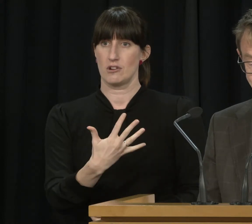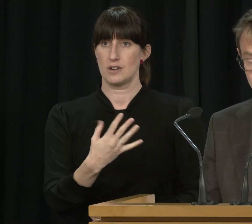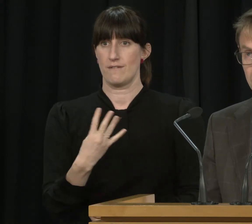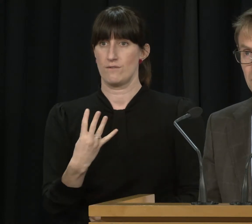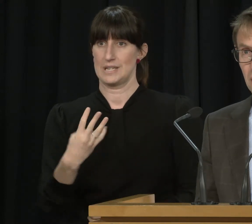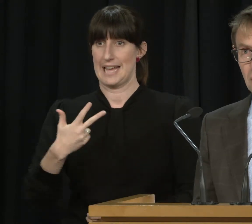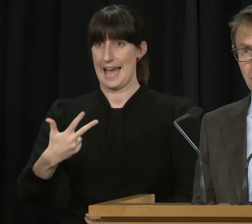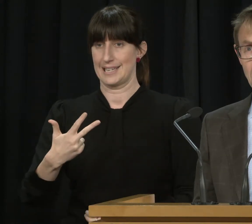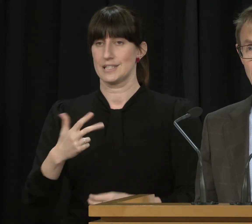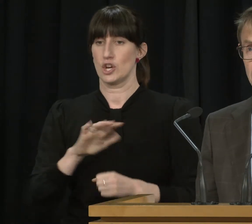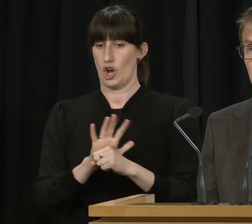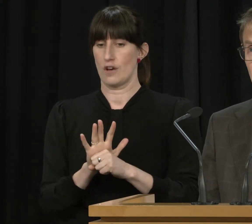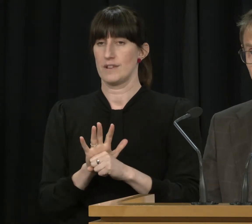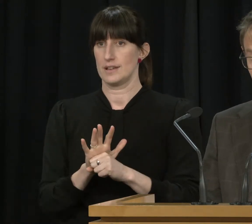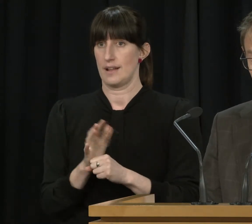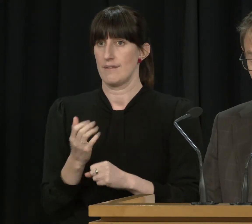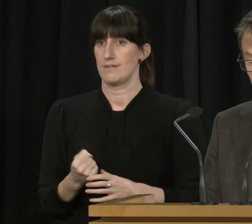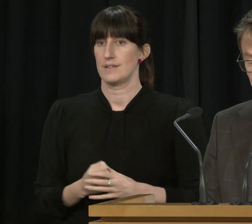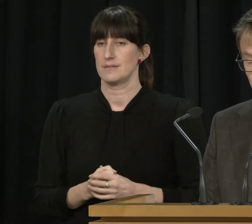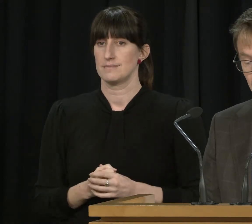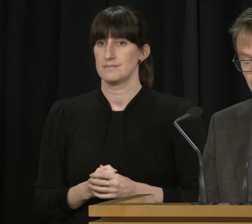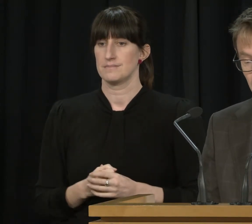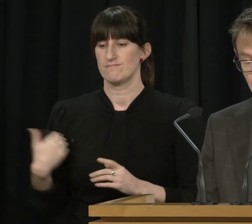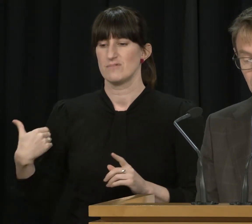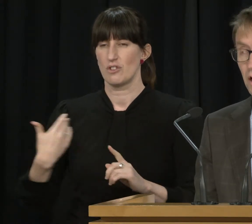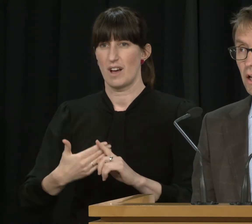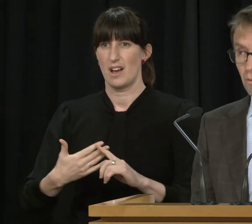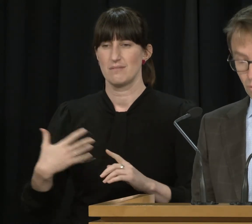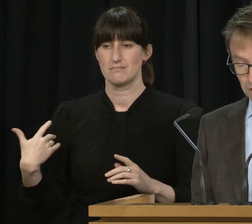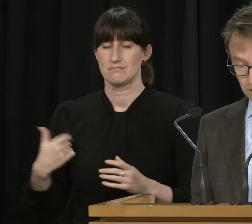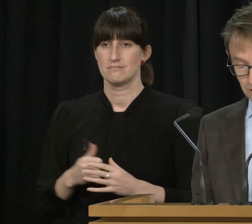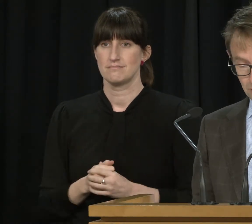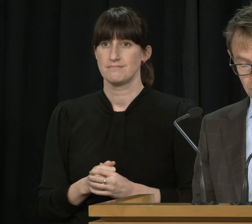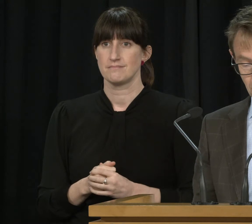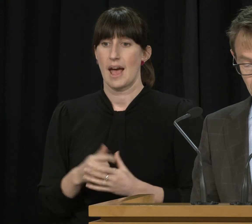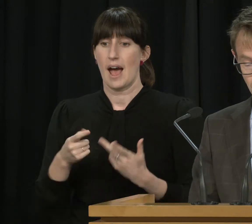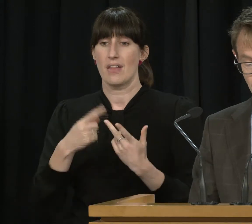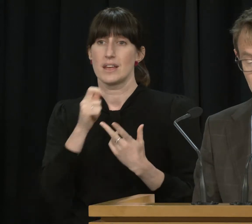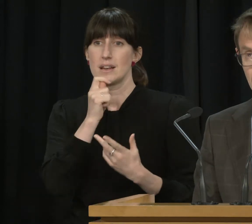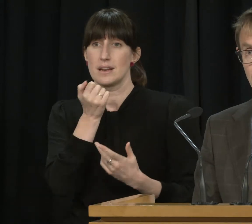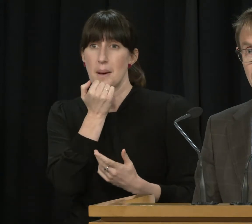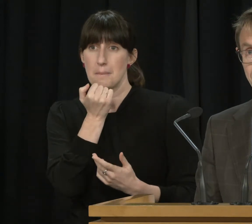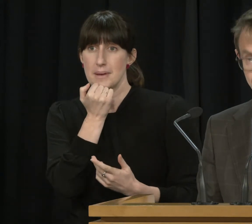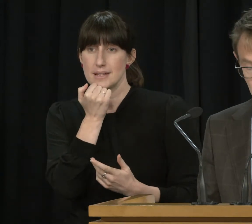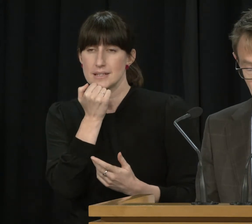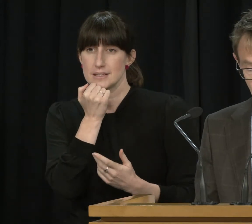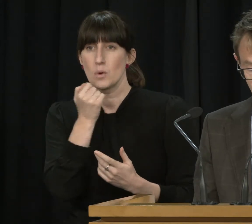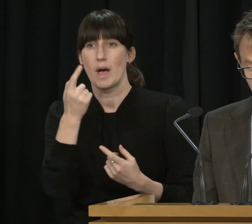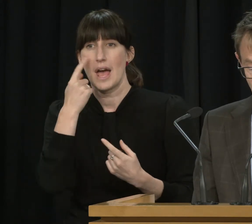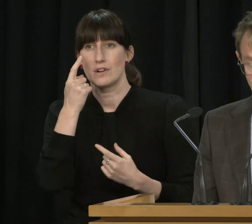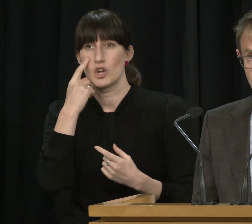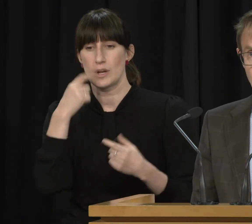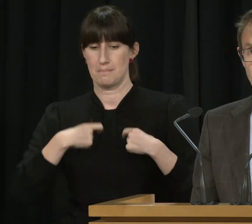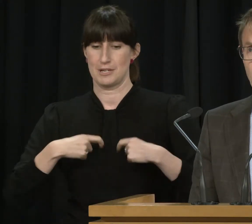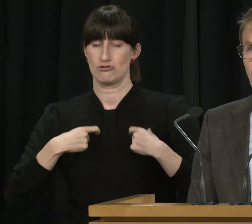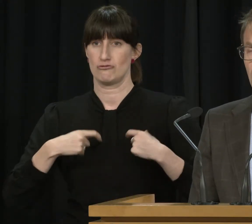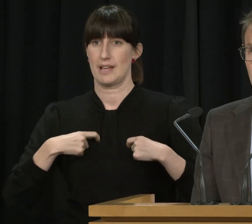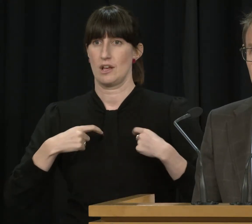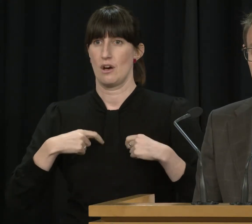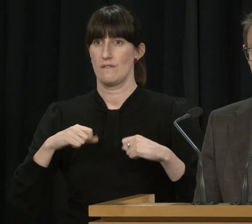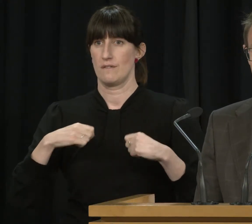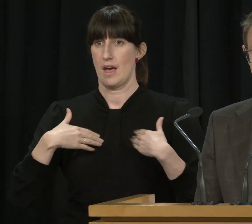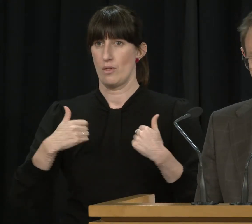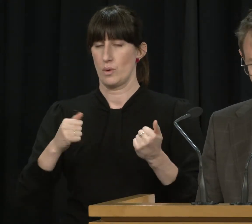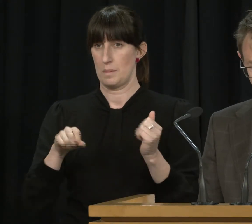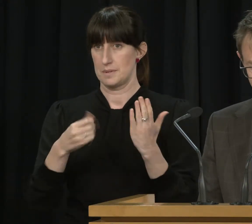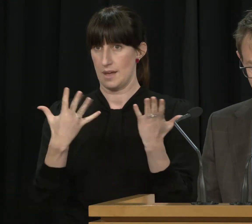2,548. Our other regularly reported numbers and details will be in today's statement from the Ministry. Just a little more on